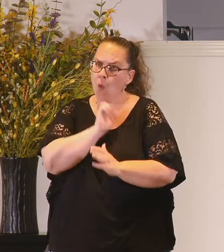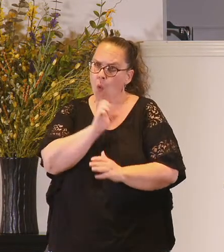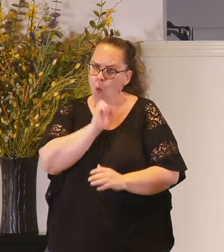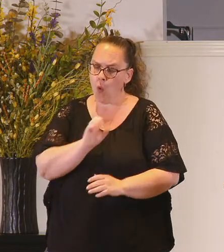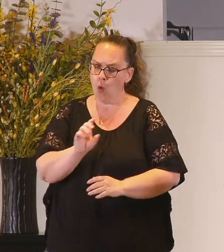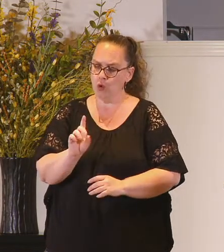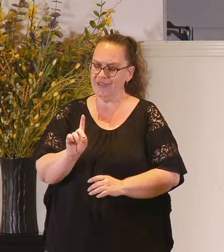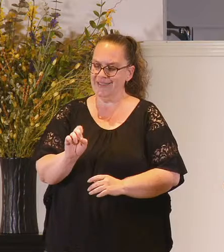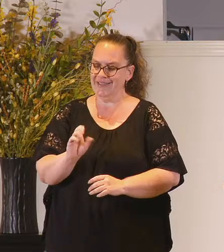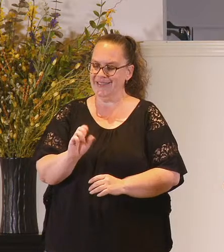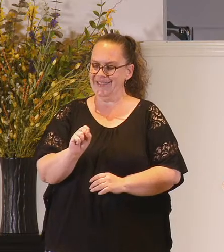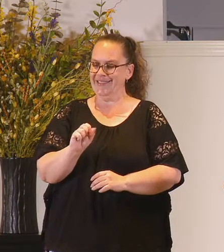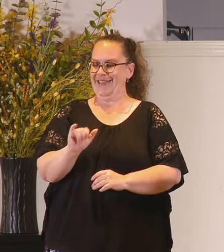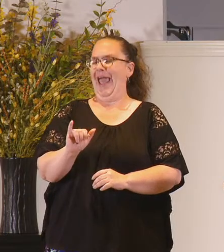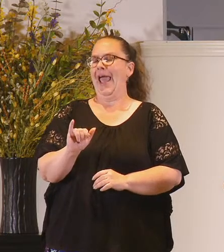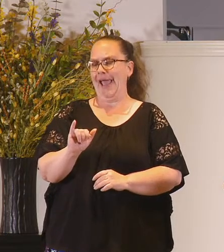dough,